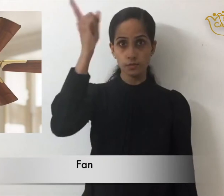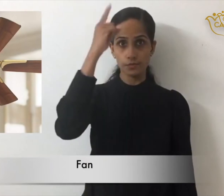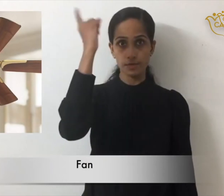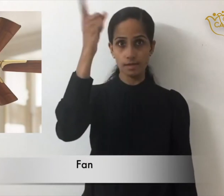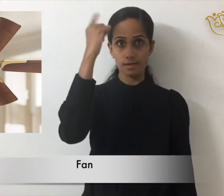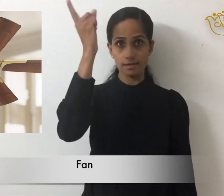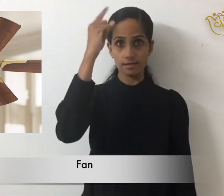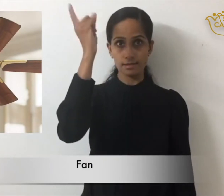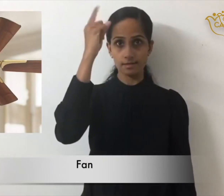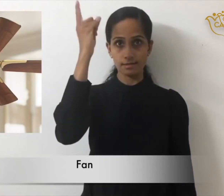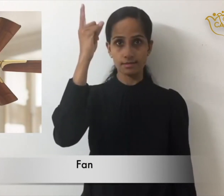Fan,